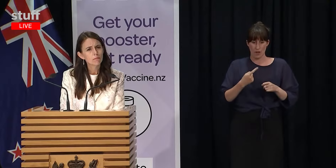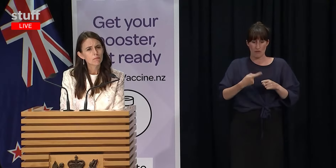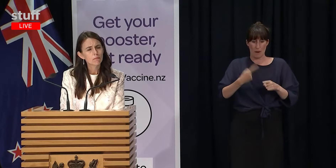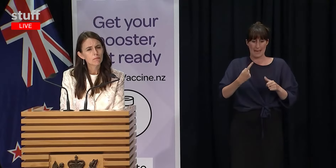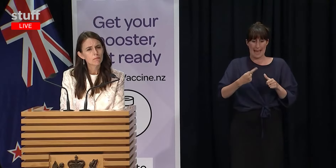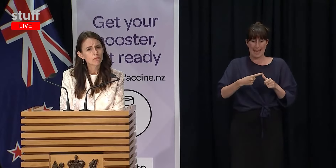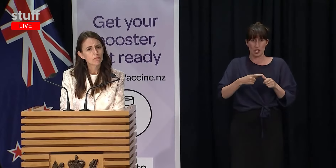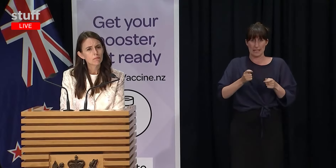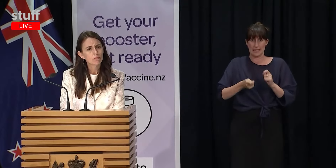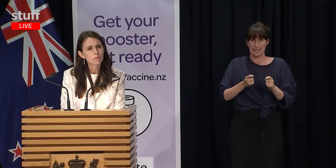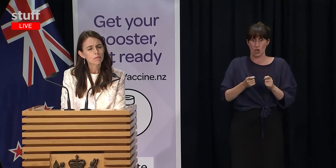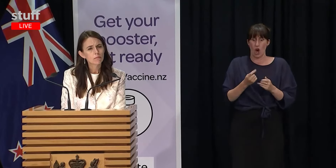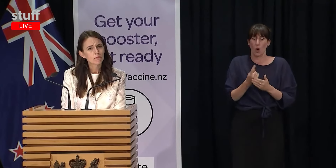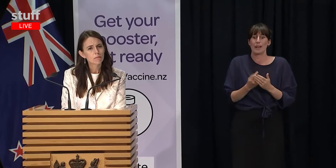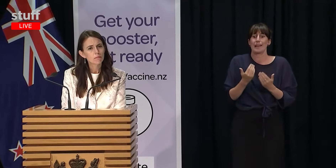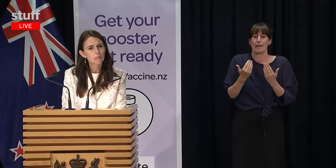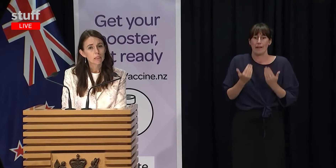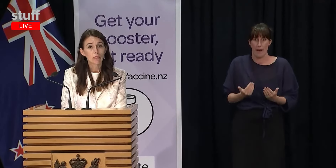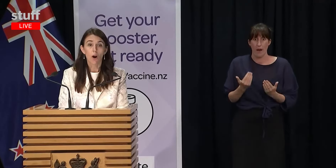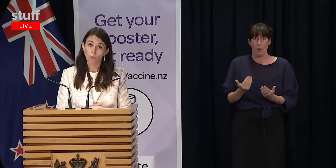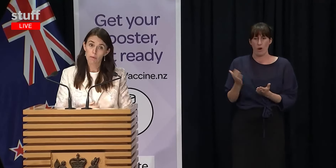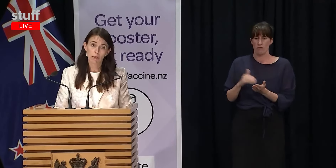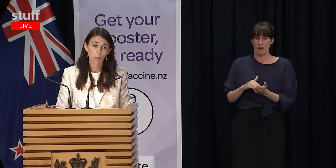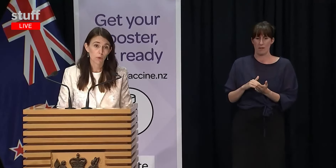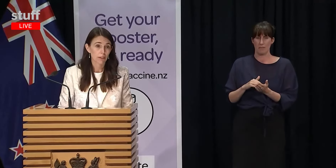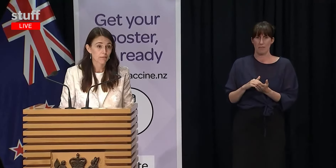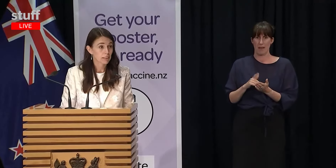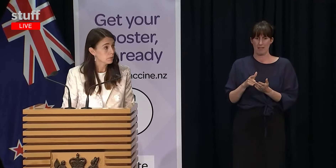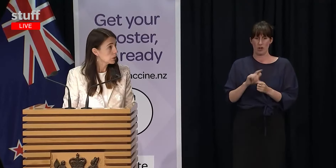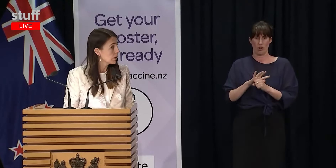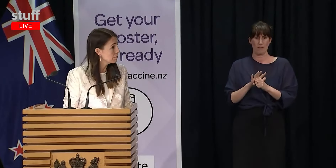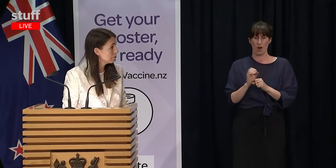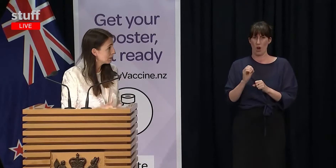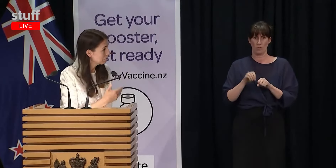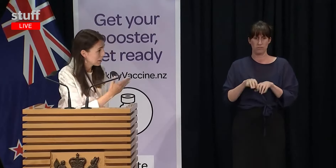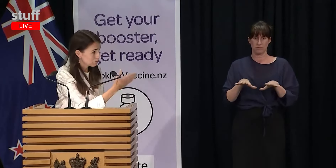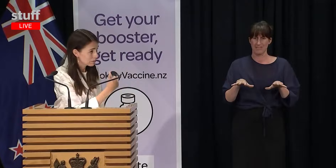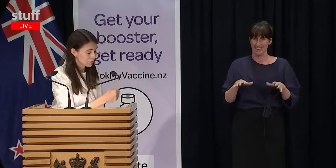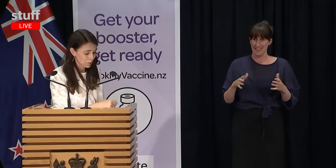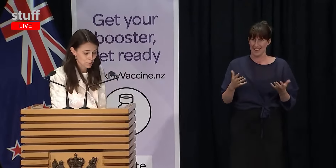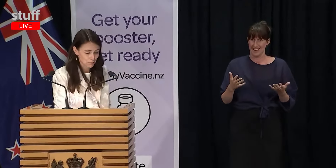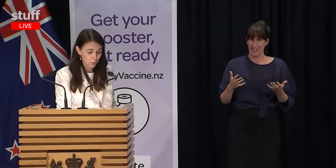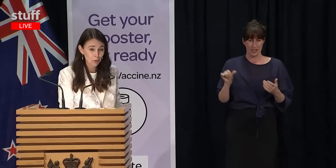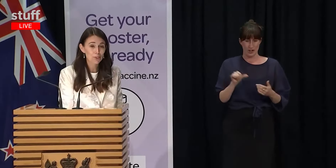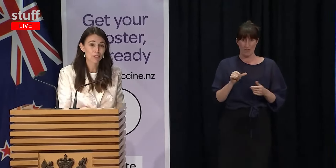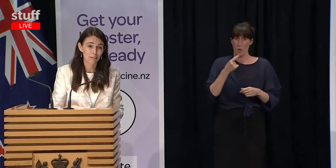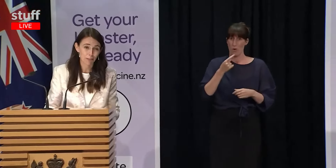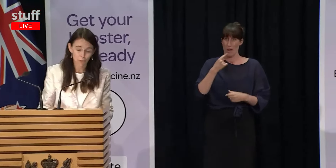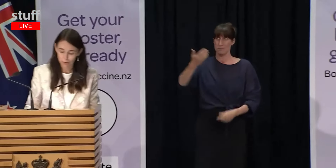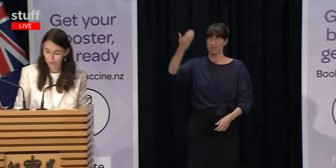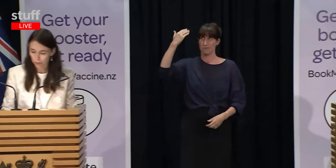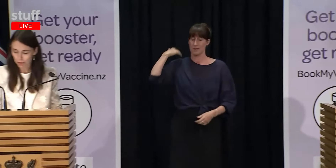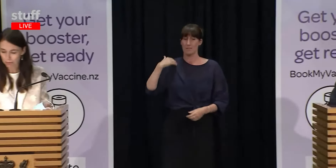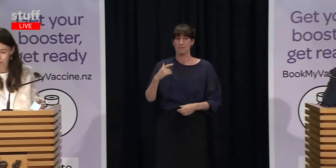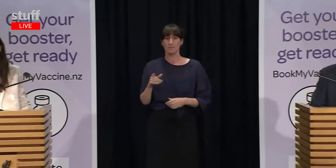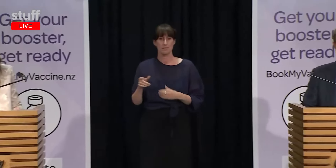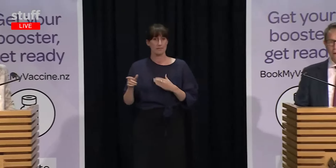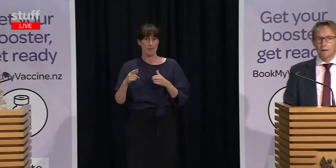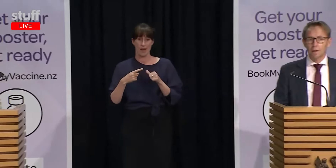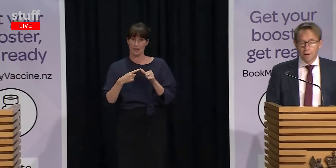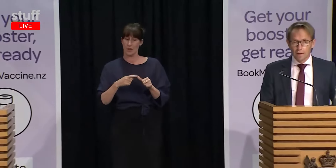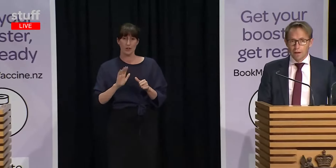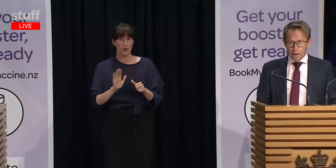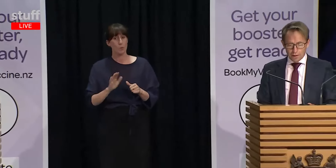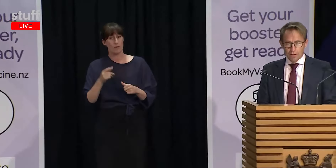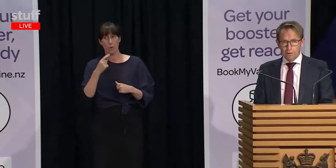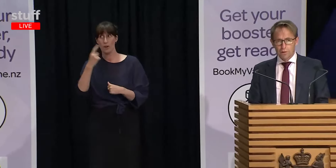we're in the thick of an outbreak? When did you order them? Oh, we've been ordering for some time, but perhaps those more closely involved with the ordering process could